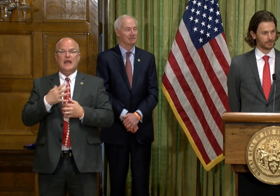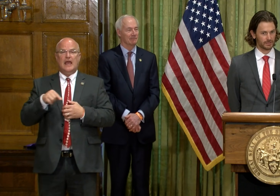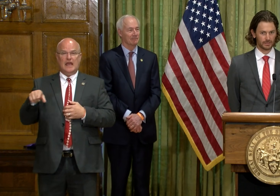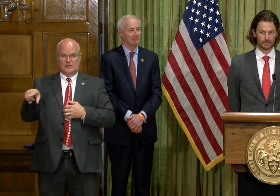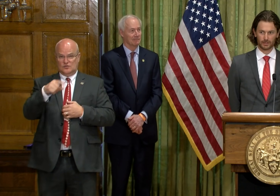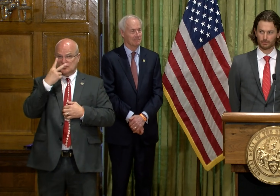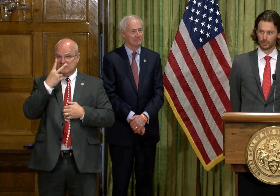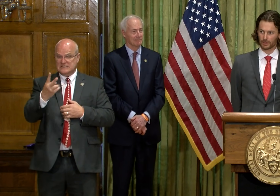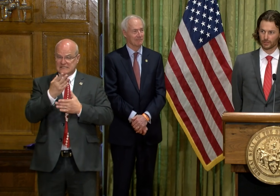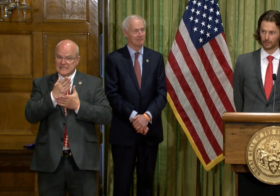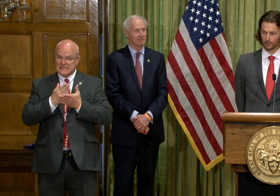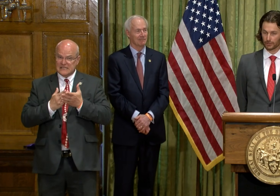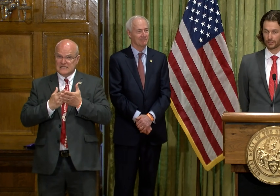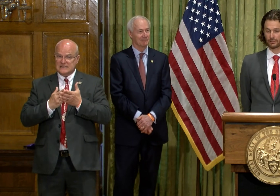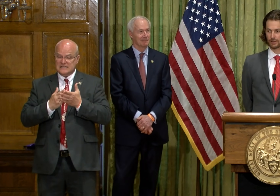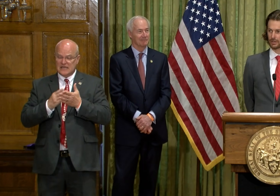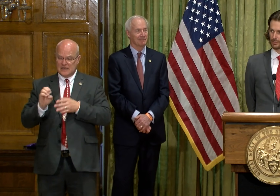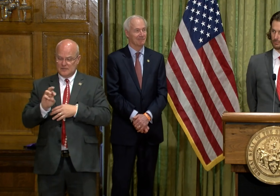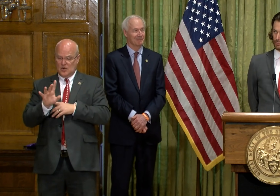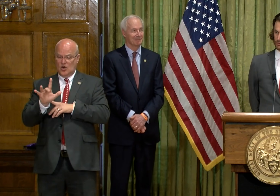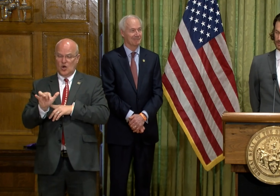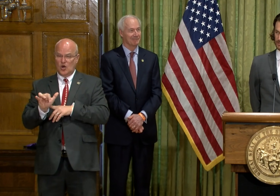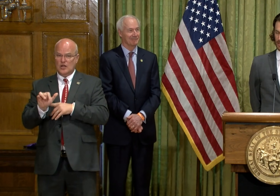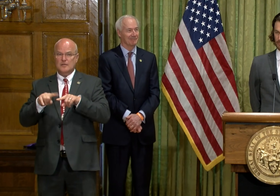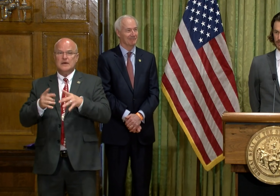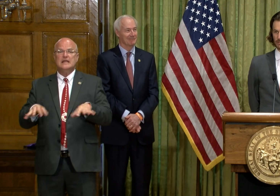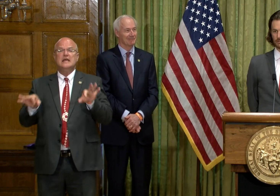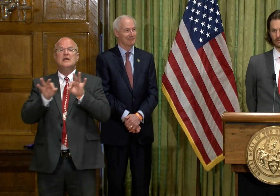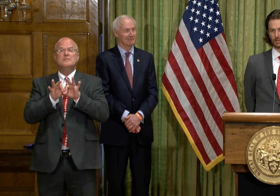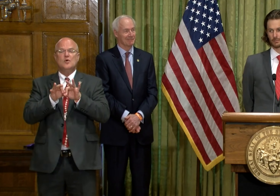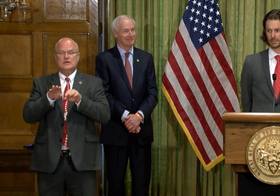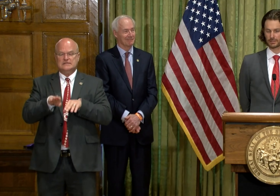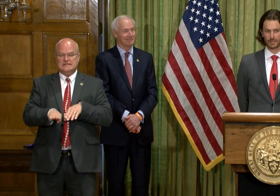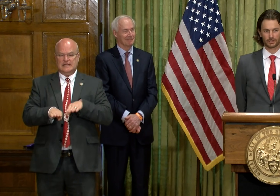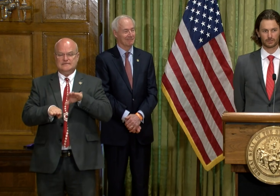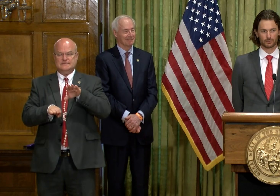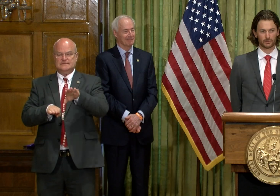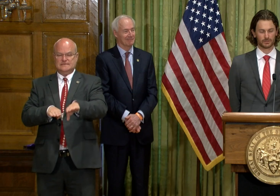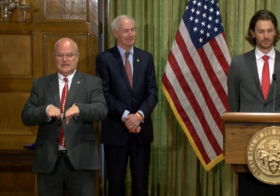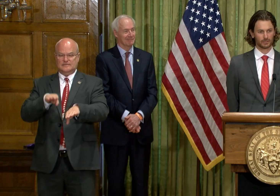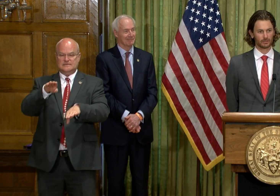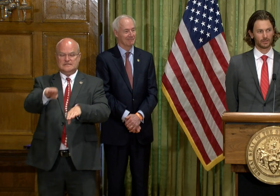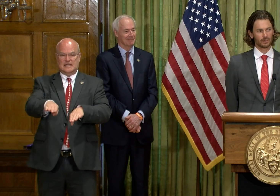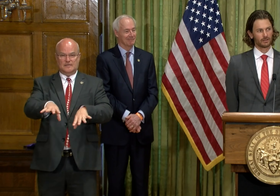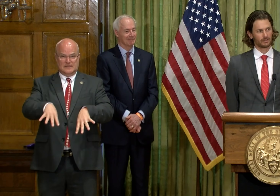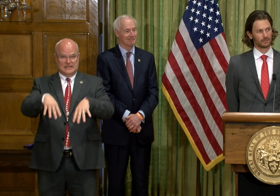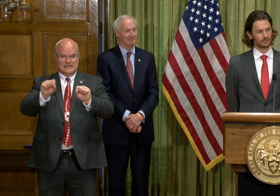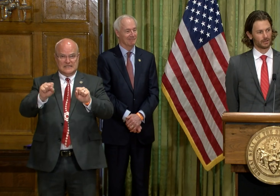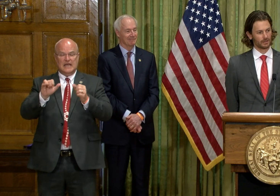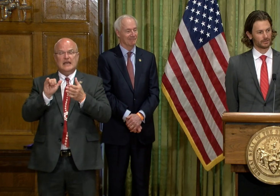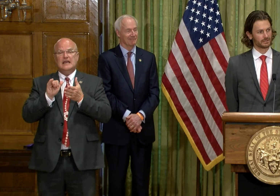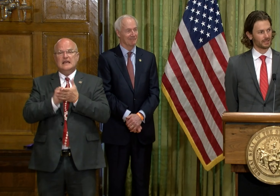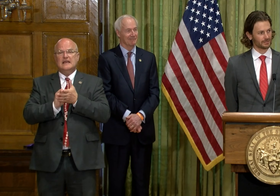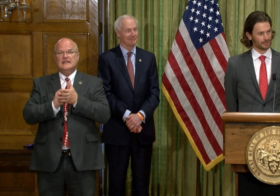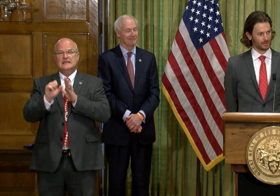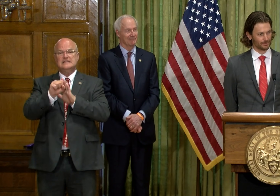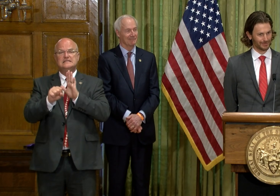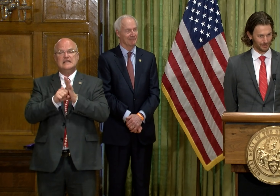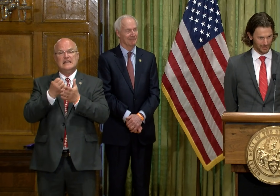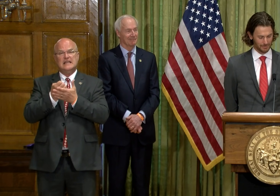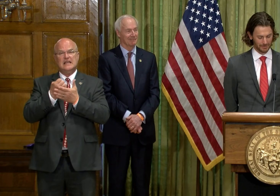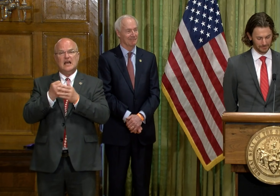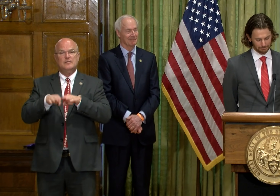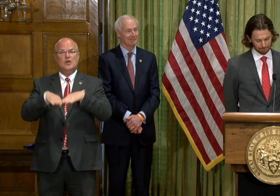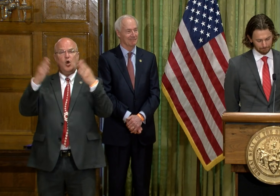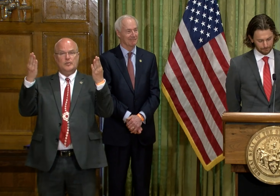you're starting to see some early but important steps being taken towards getting the state's